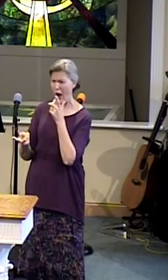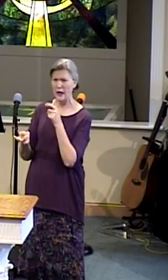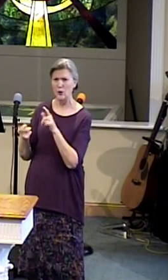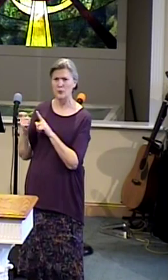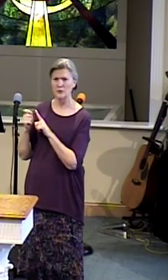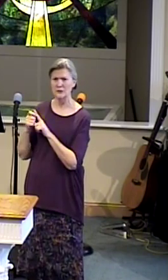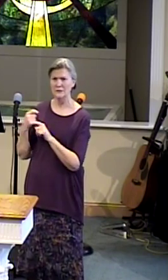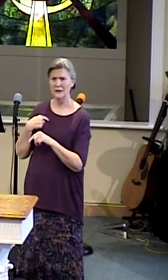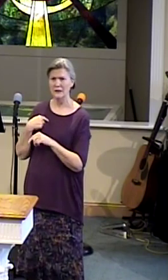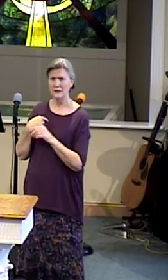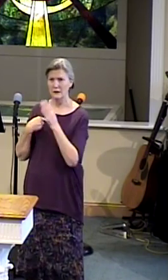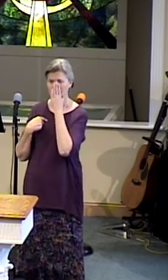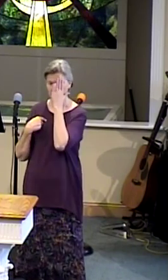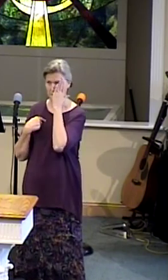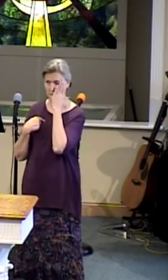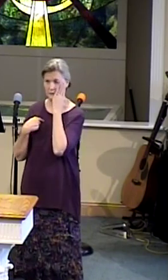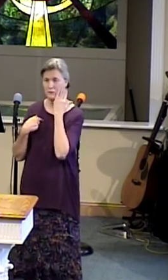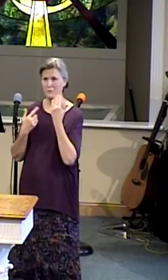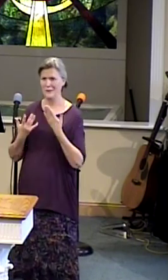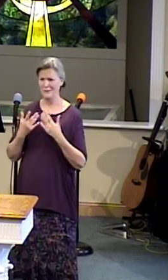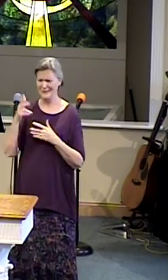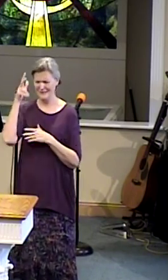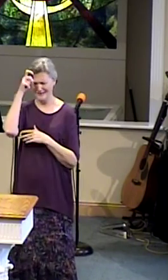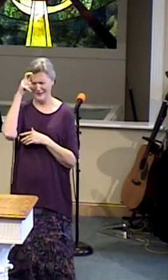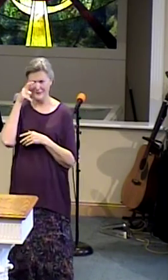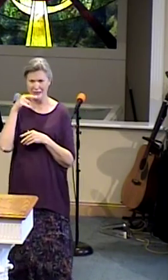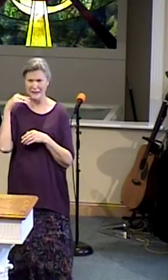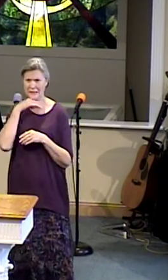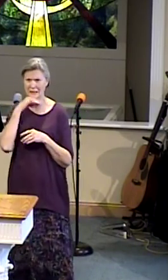Must be deceiving me.